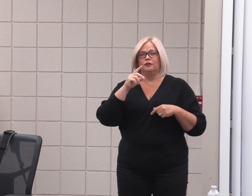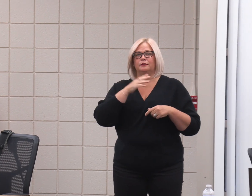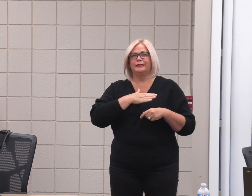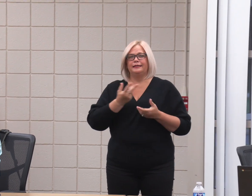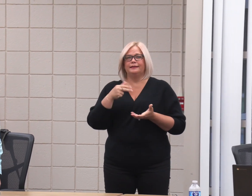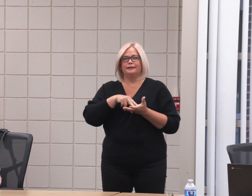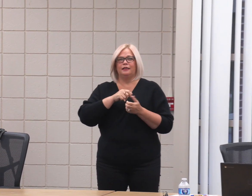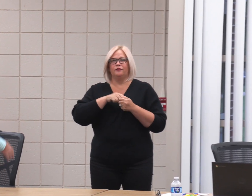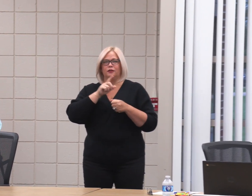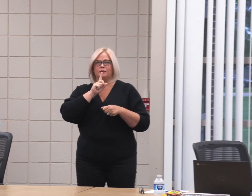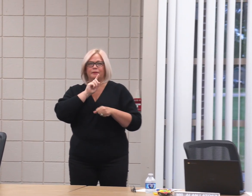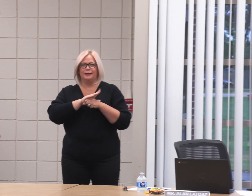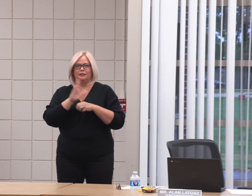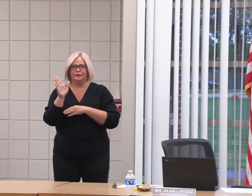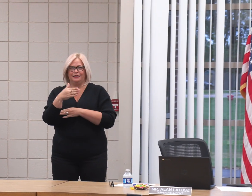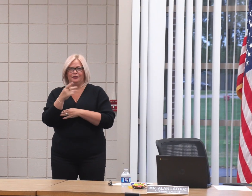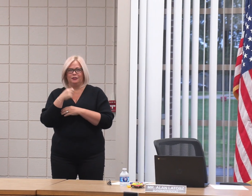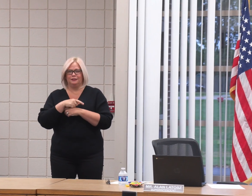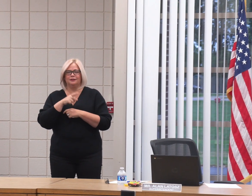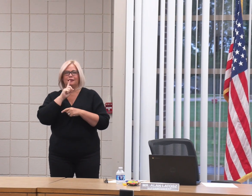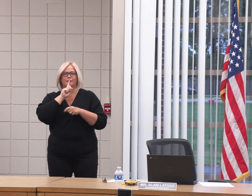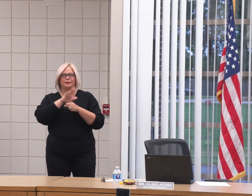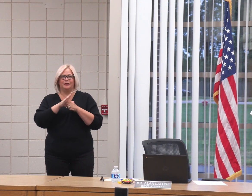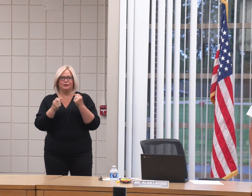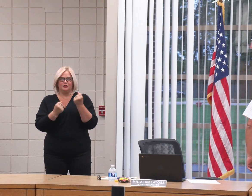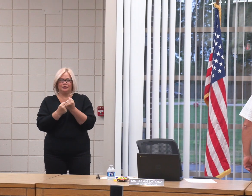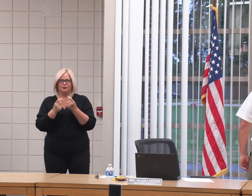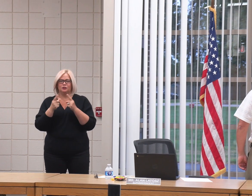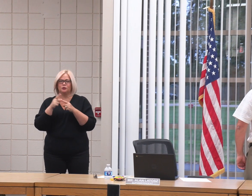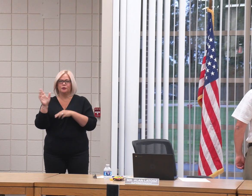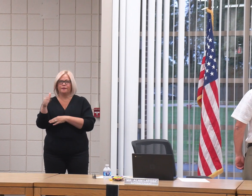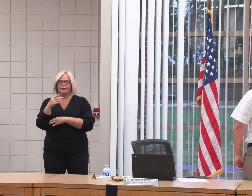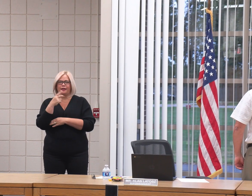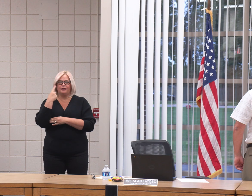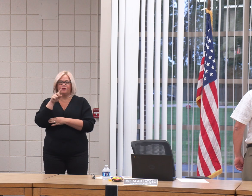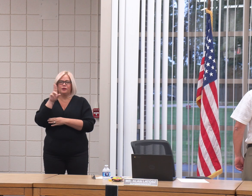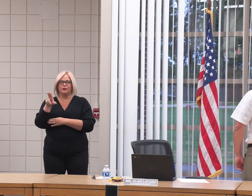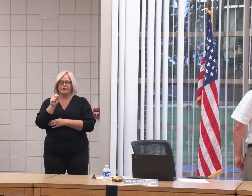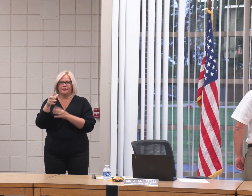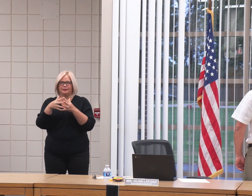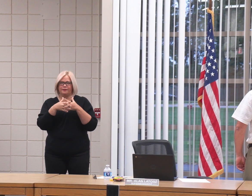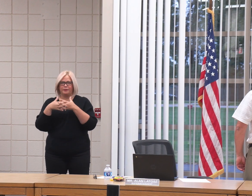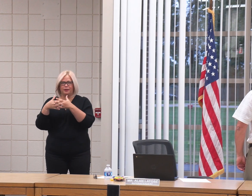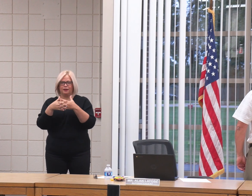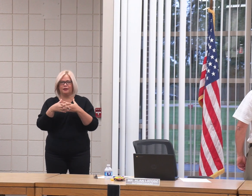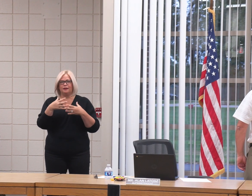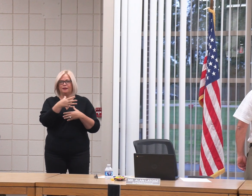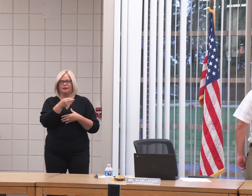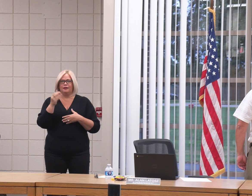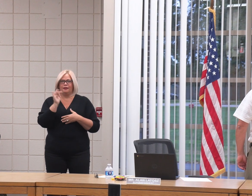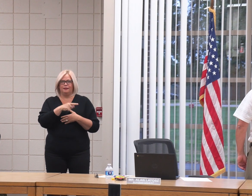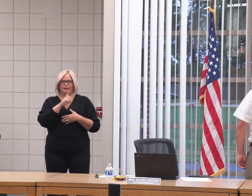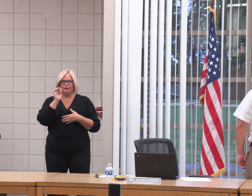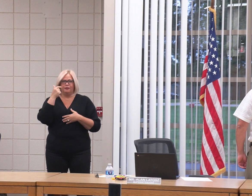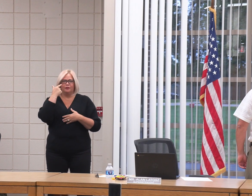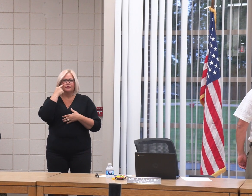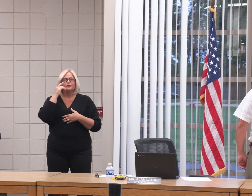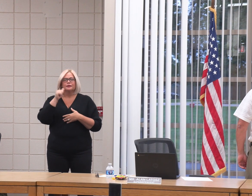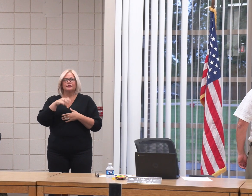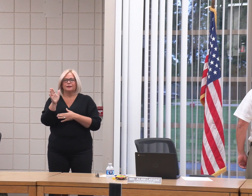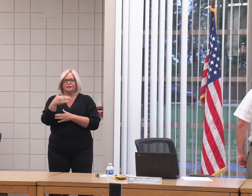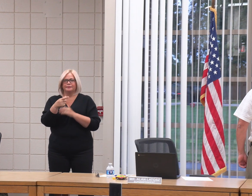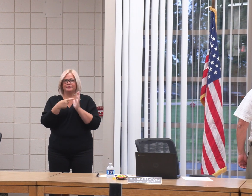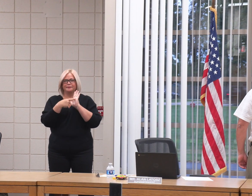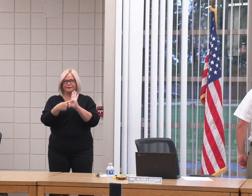of Allegiance and a moment of silence. I pledge allegiance to the flag of the United States of America and to the